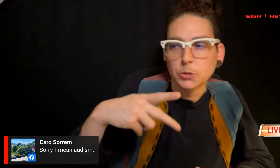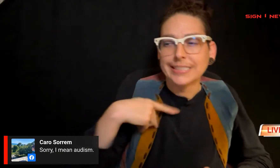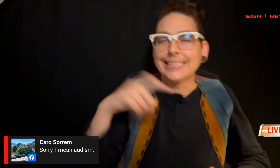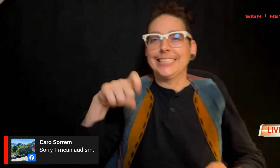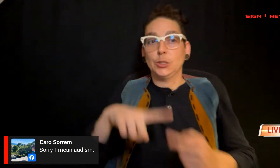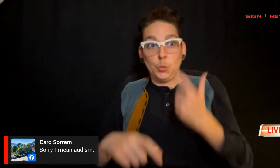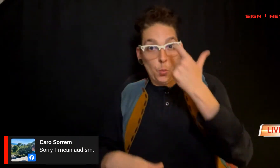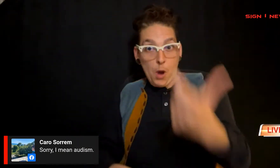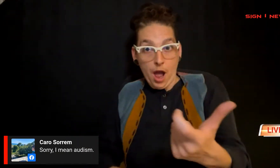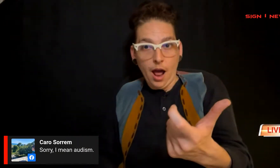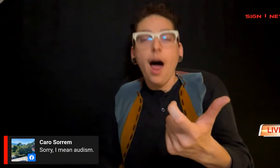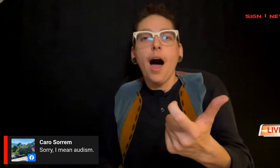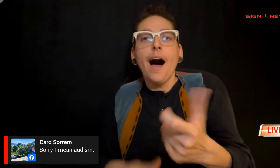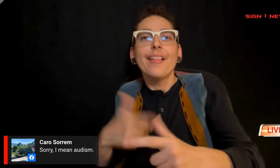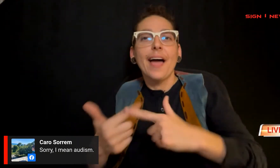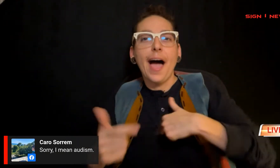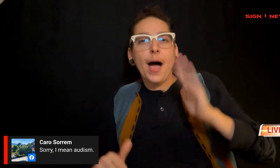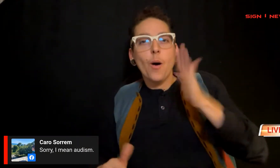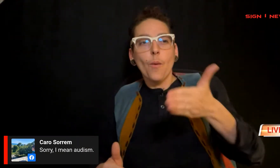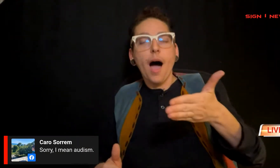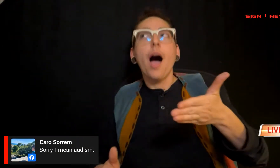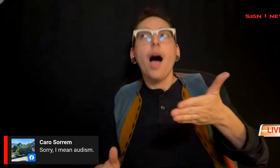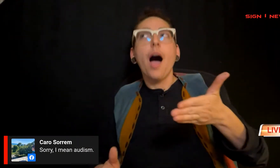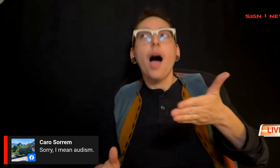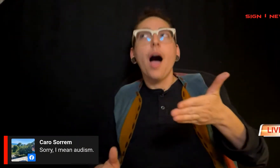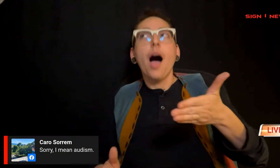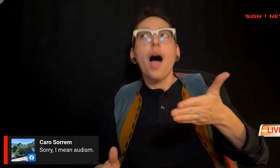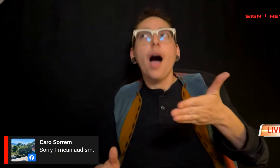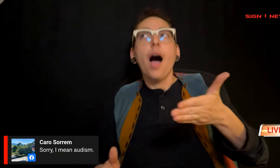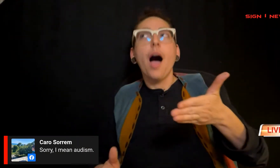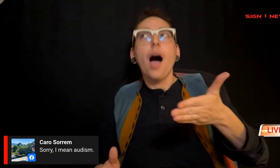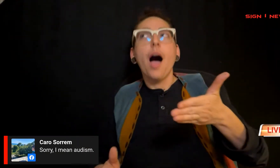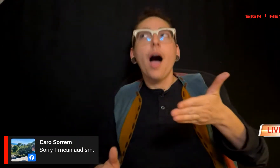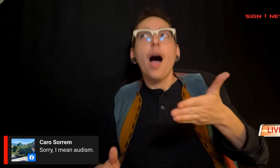So I haven't even seen the episode yet, but I will watch it.